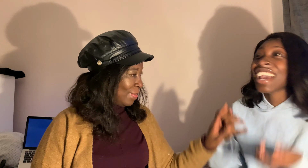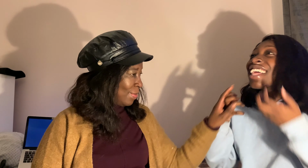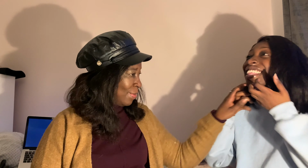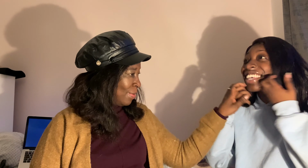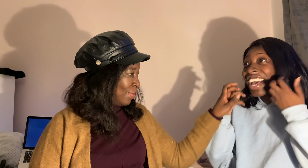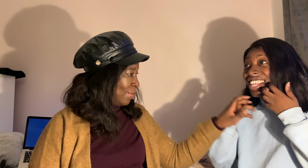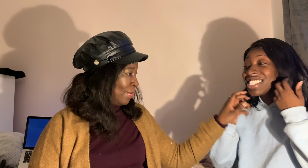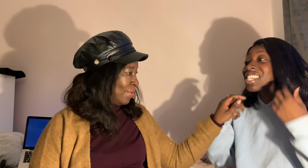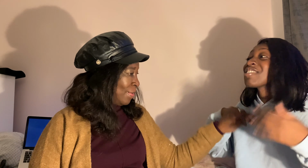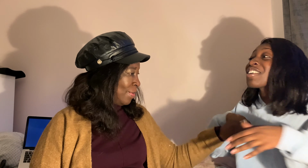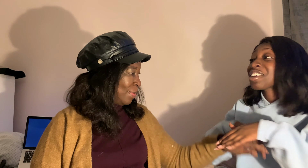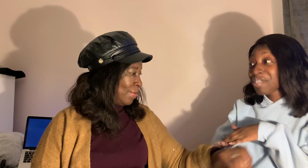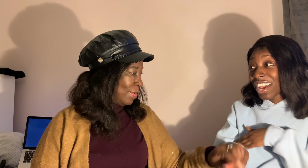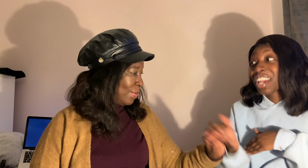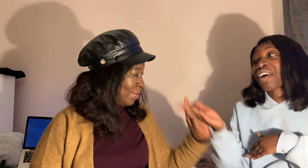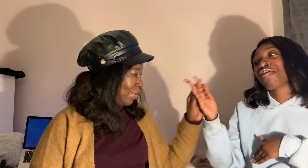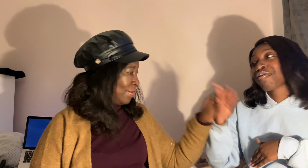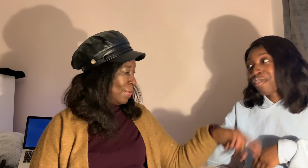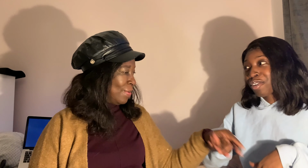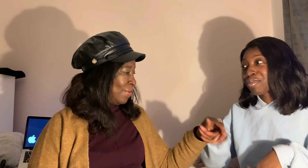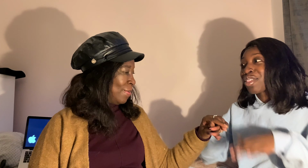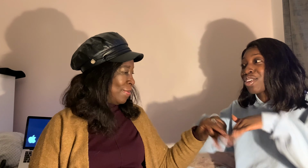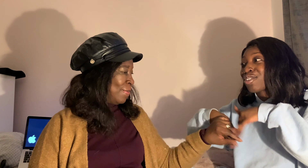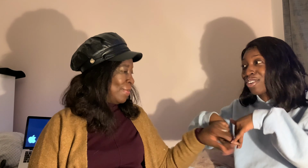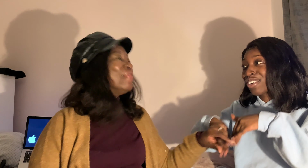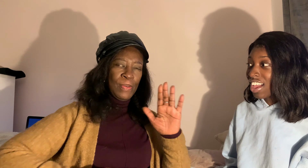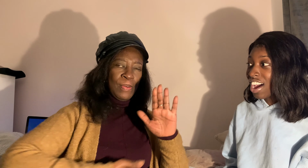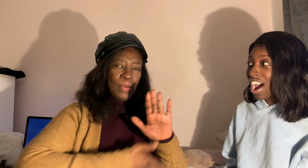The cat ran away from the dog.